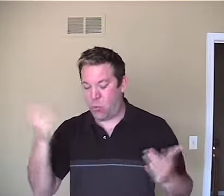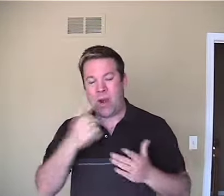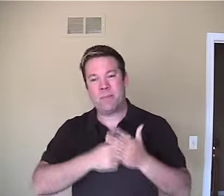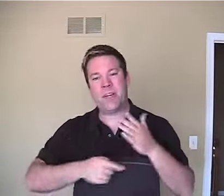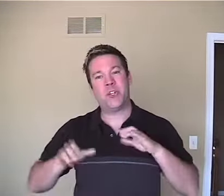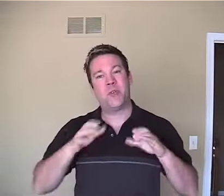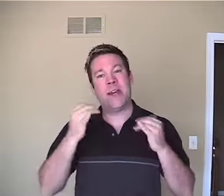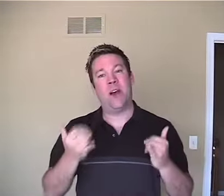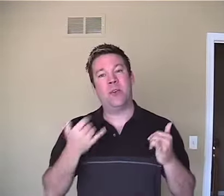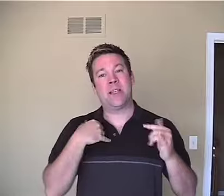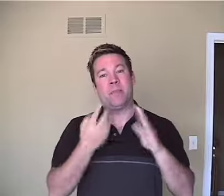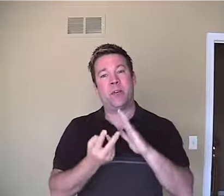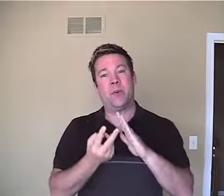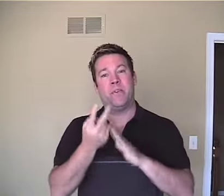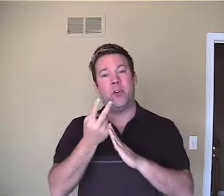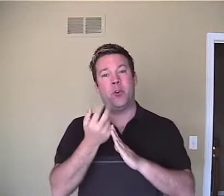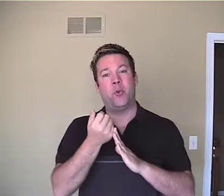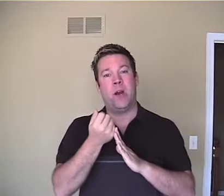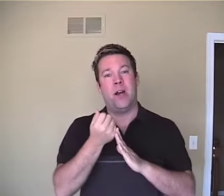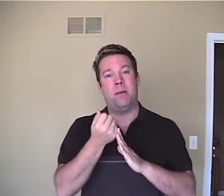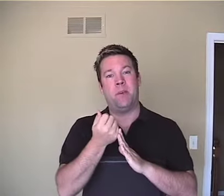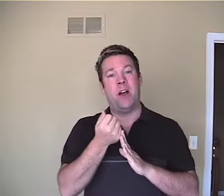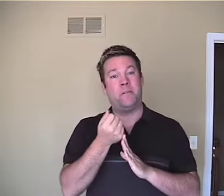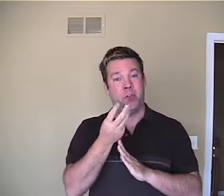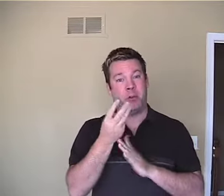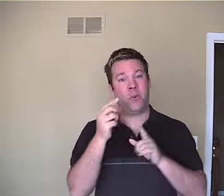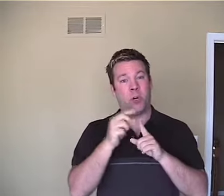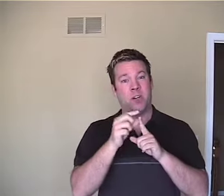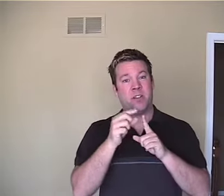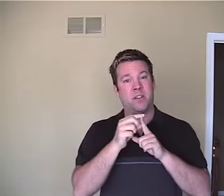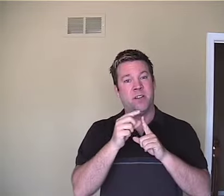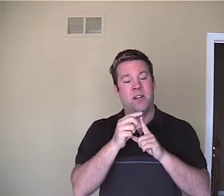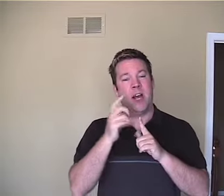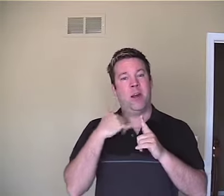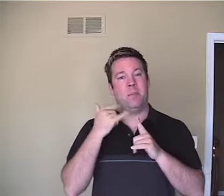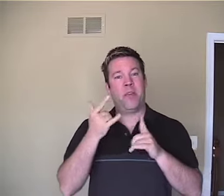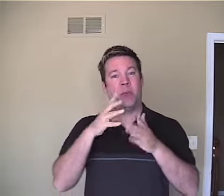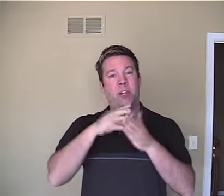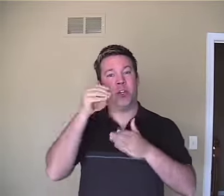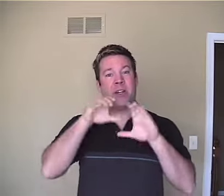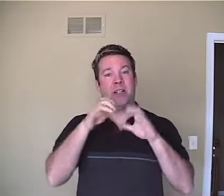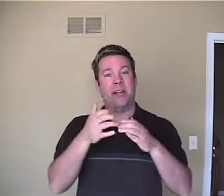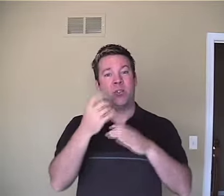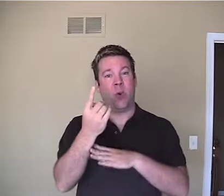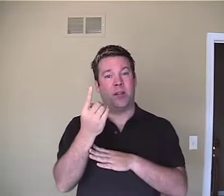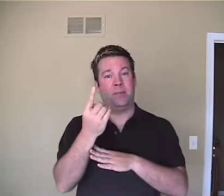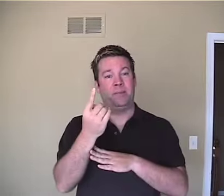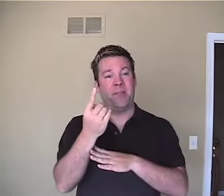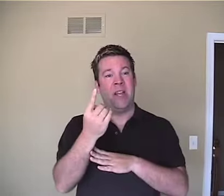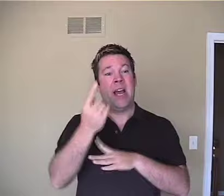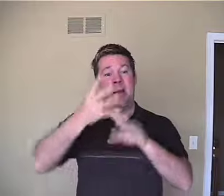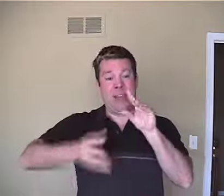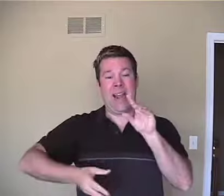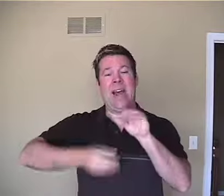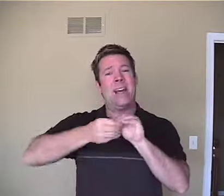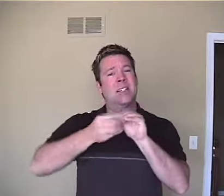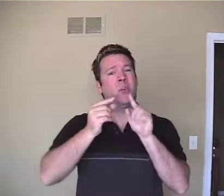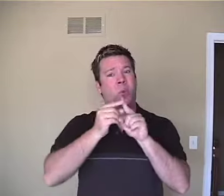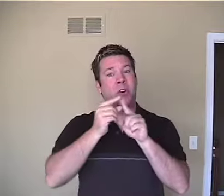What I'm going to do now is I'm going to review a few of the words that we learned in Class 1. I'm going to add on some words